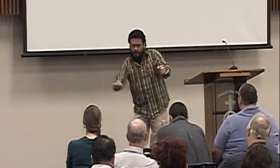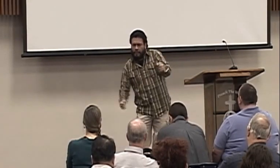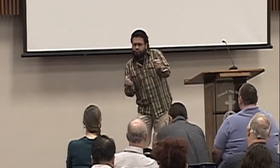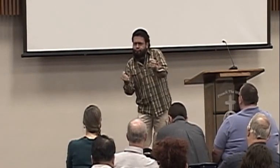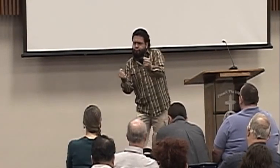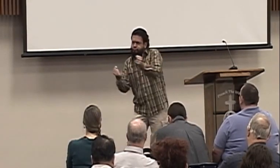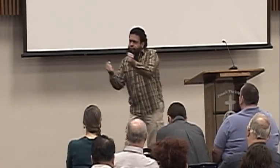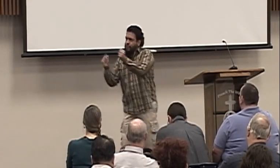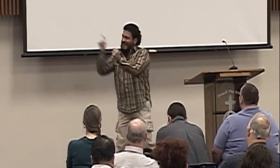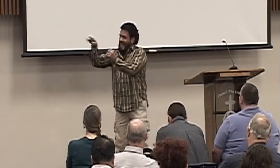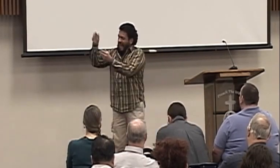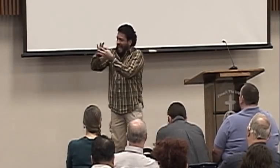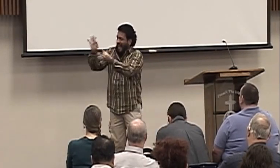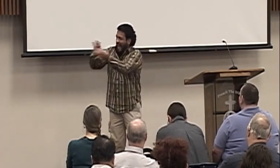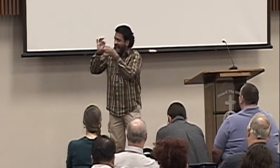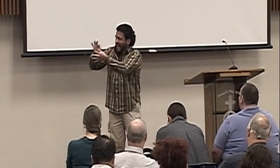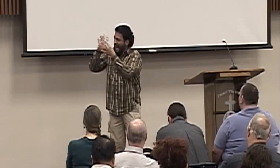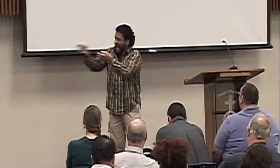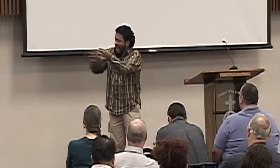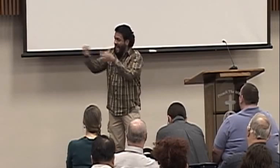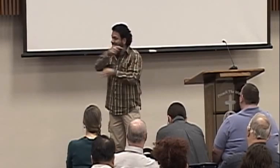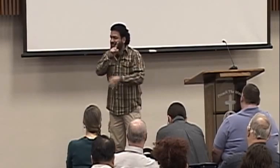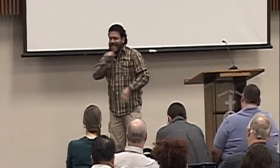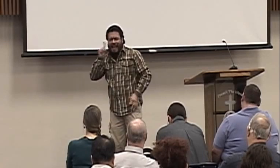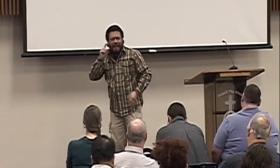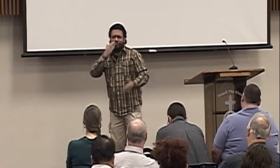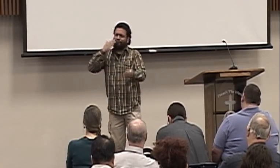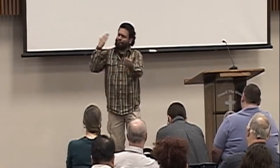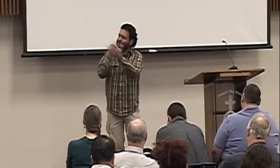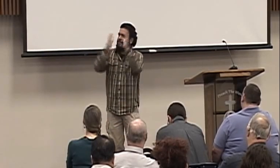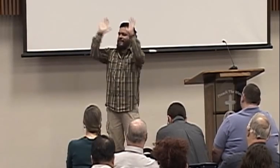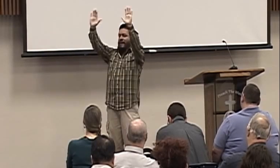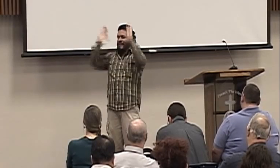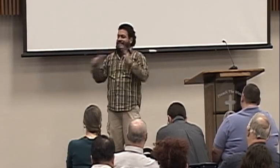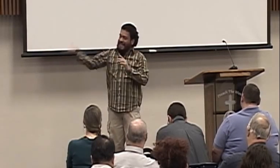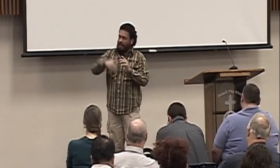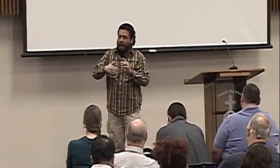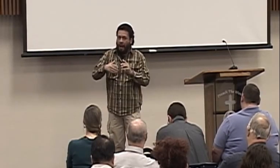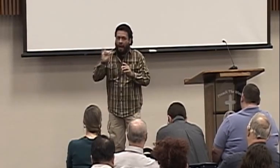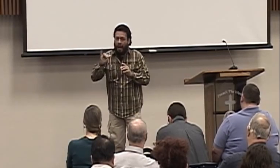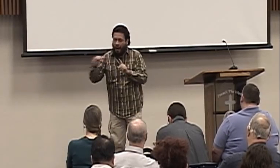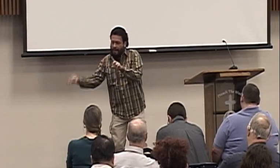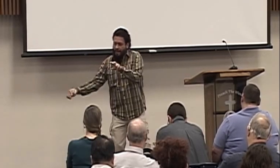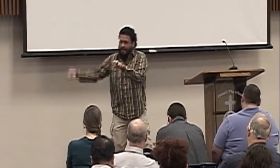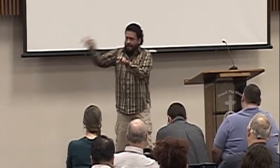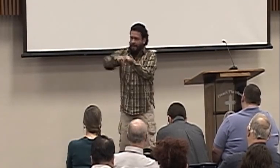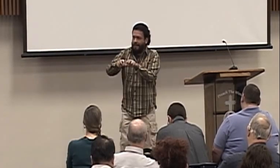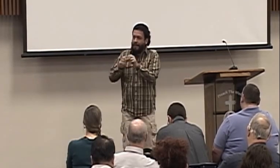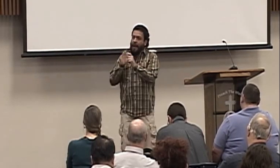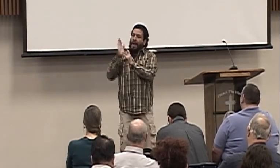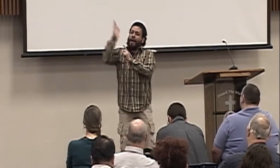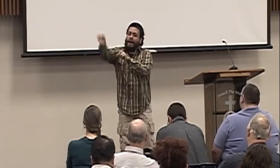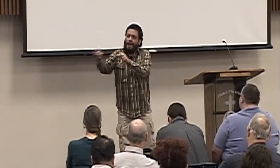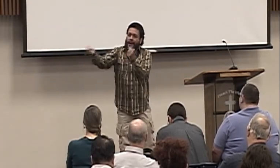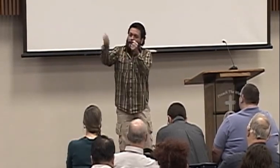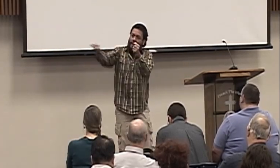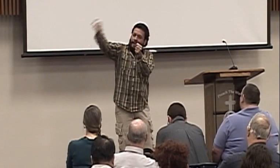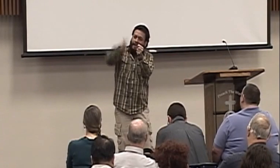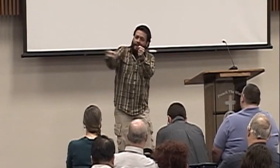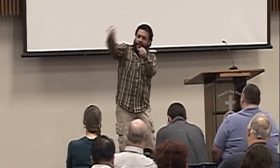left, Hugo went out driving all the way around meeting the deaf, said, hey, there's this deaf guy here. Let's go meet him. And he picked him up. He went to another place,